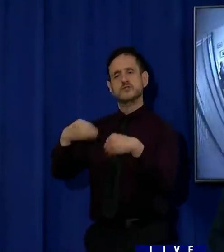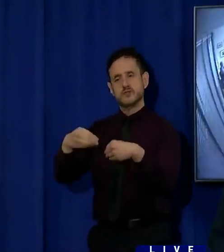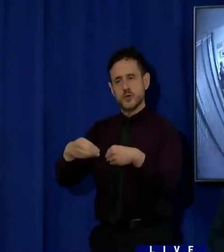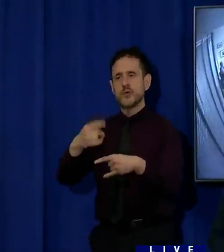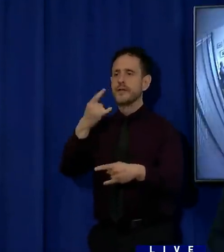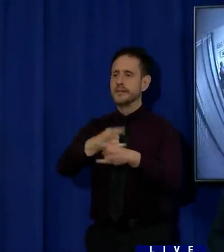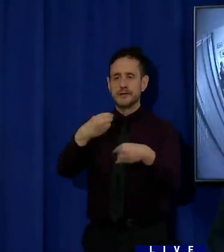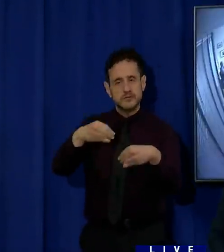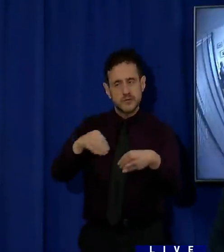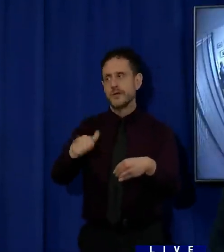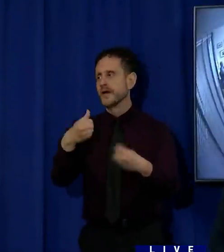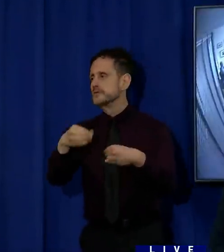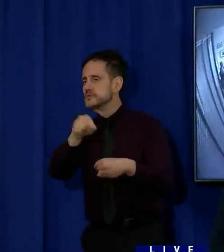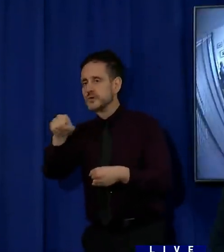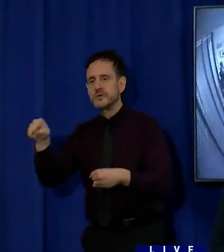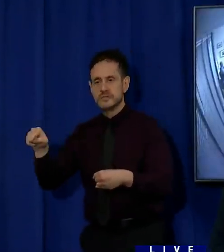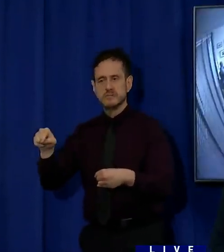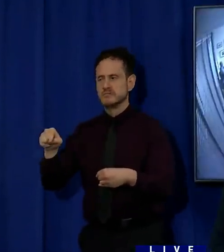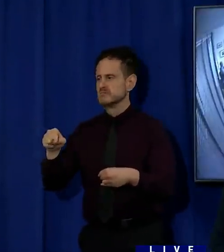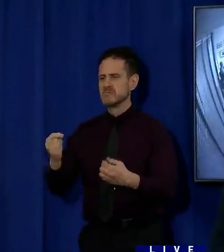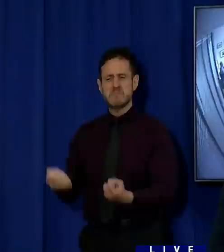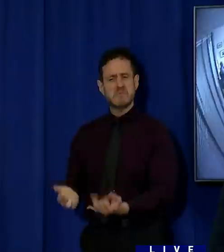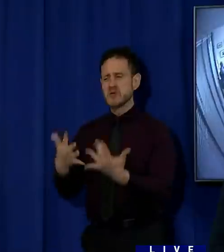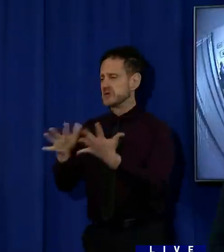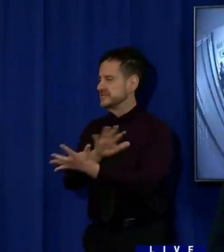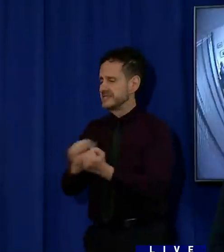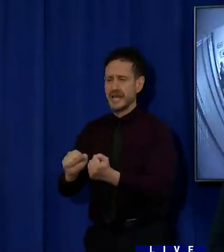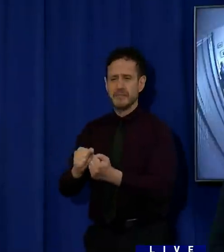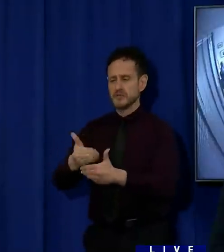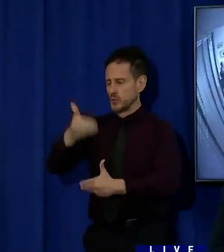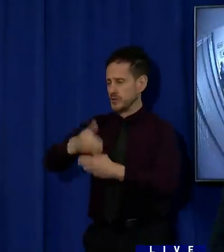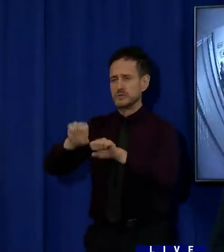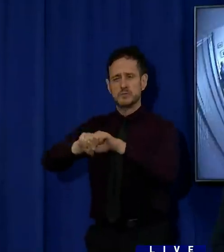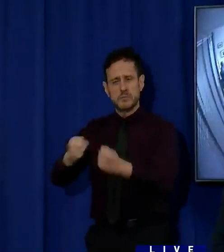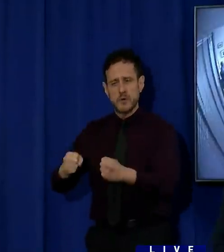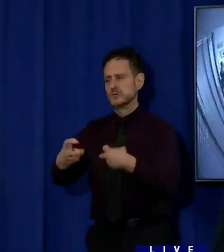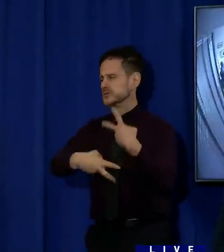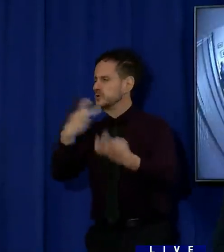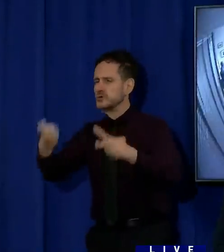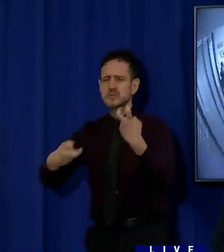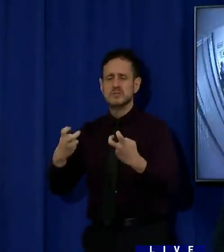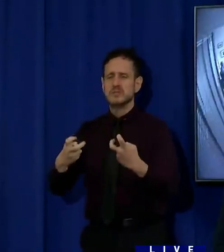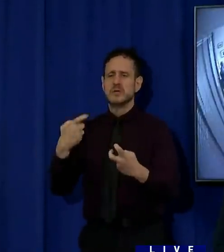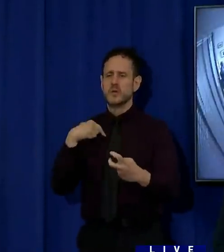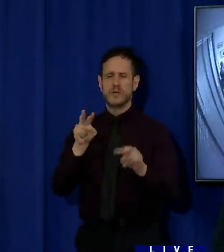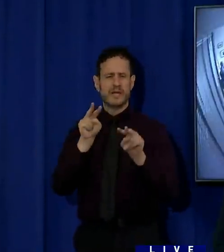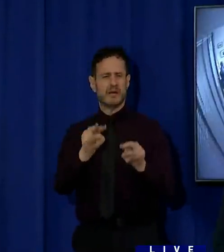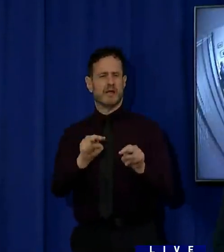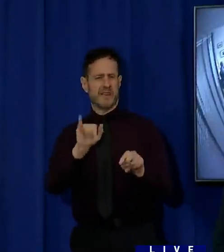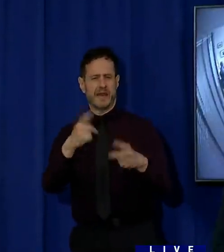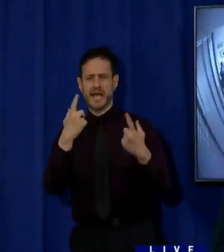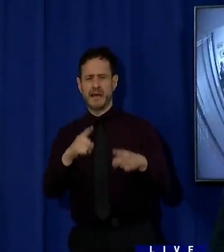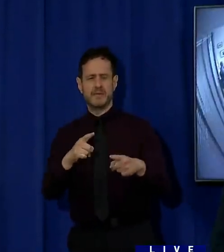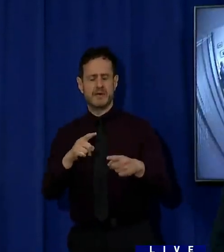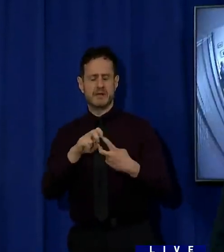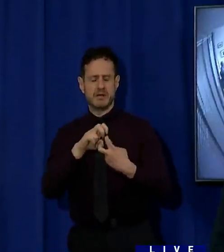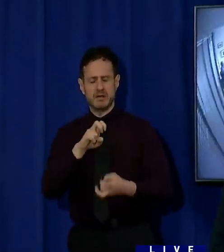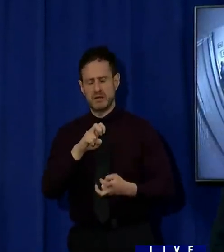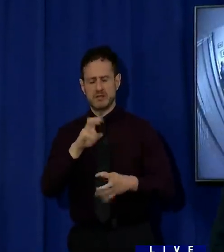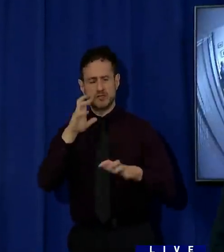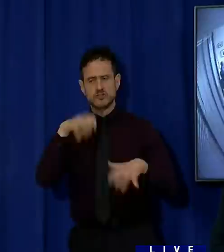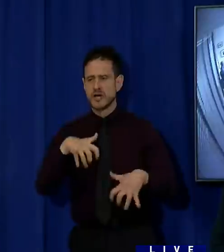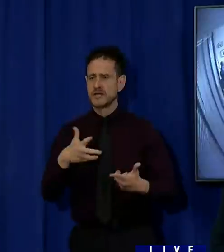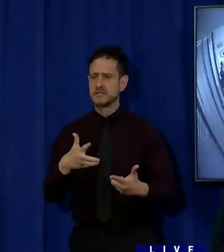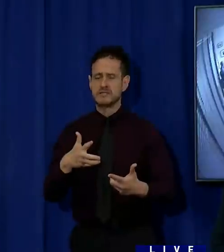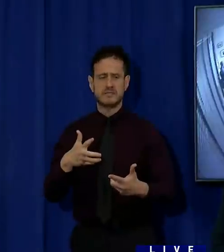liquor store. We are appalled when we see this, because our expectation is that the